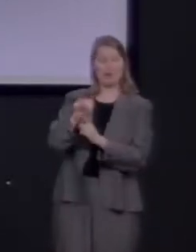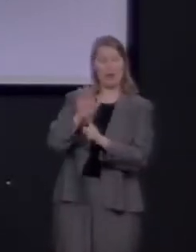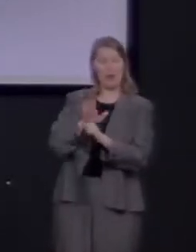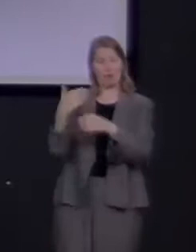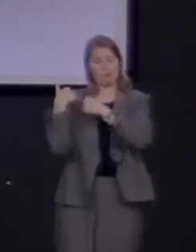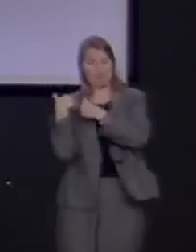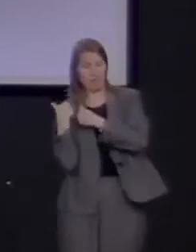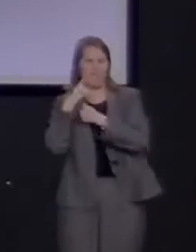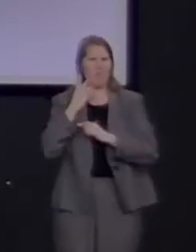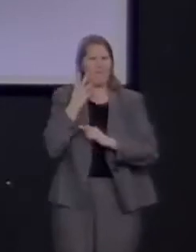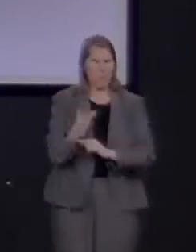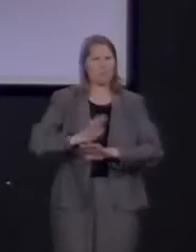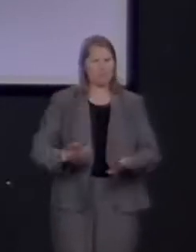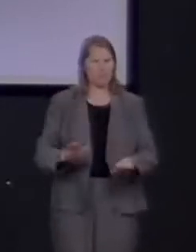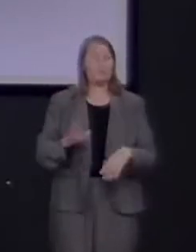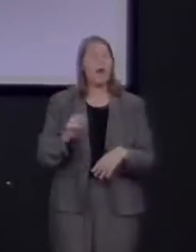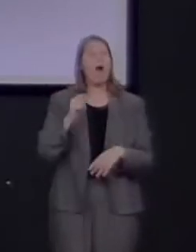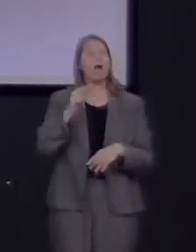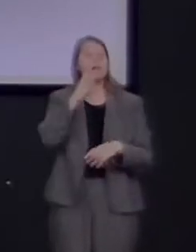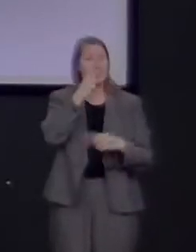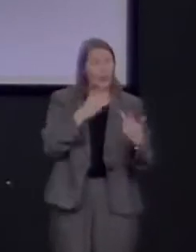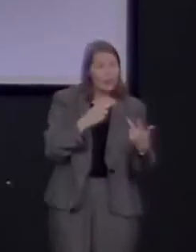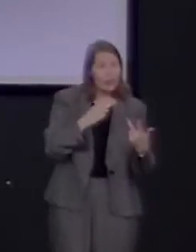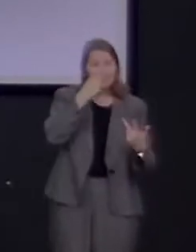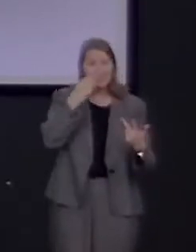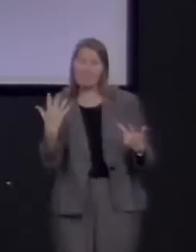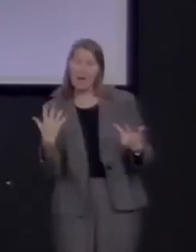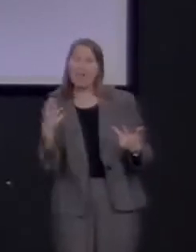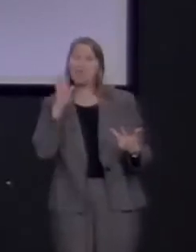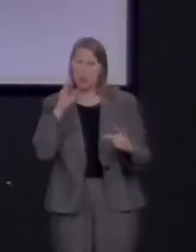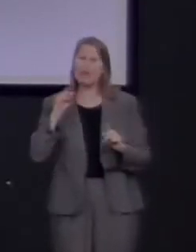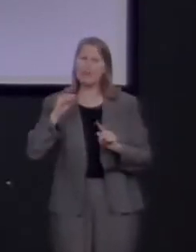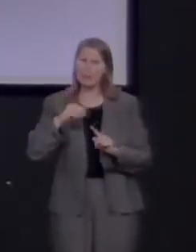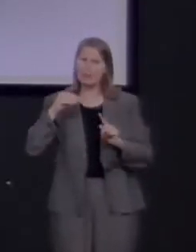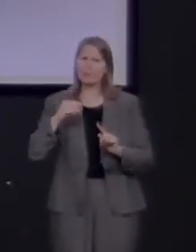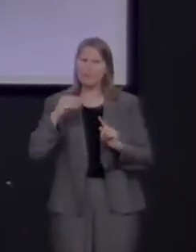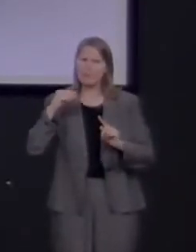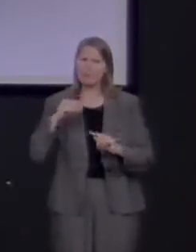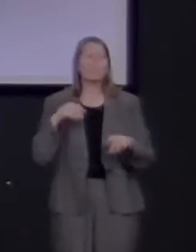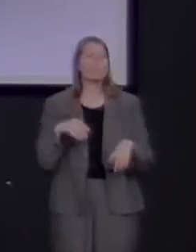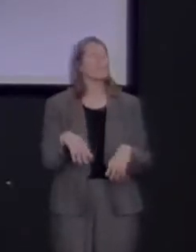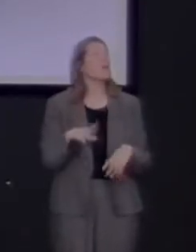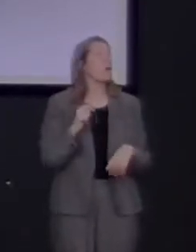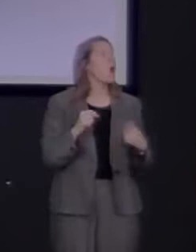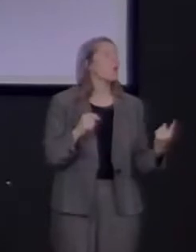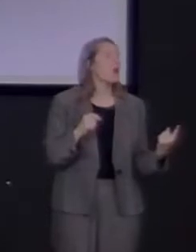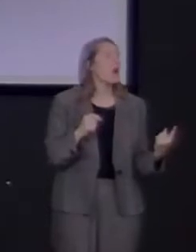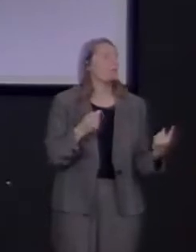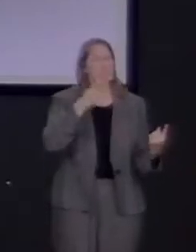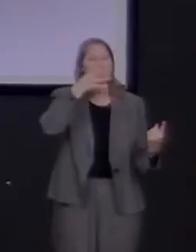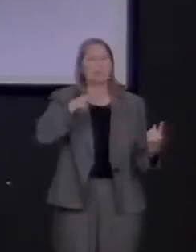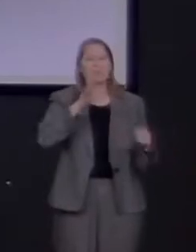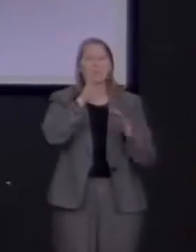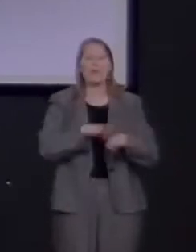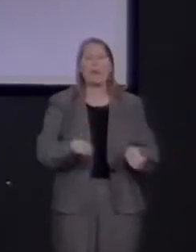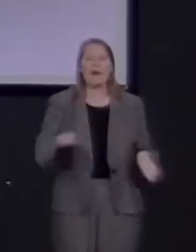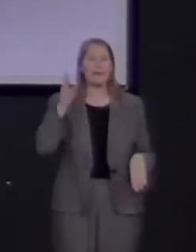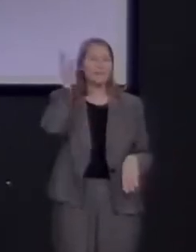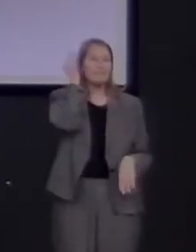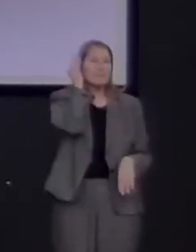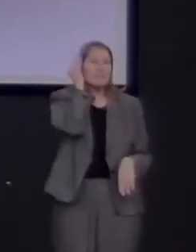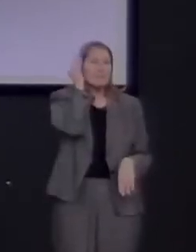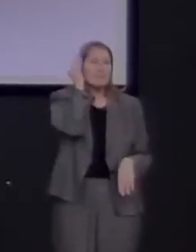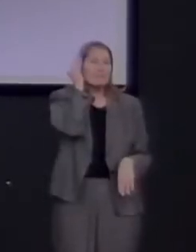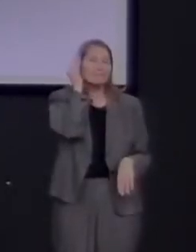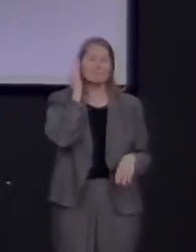see 4 dots also fires when you see 3 dots, but doesn't really care so much about 1 dot. So it's this